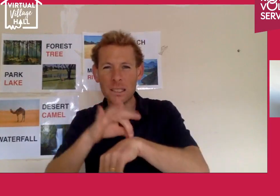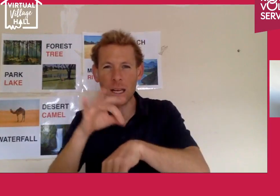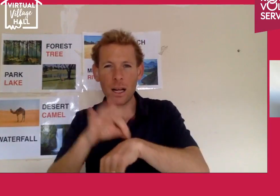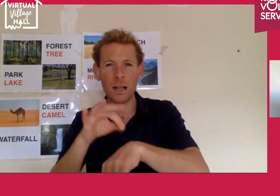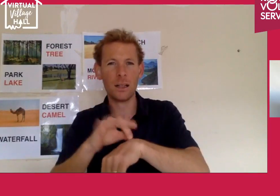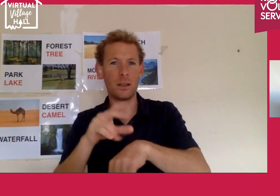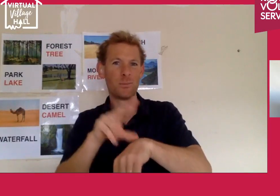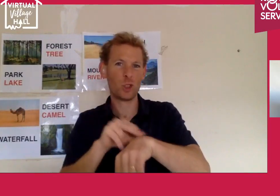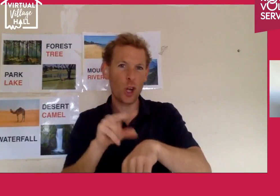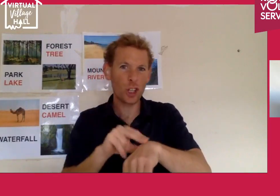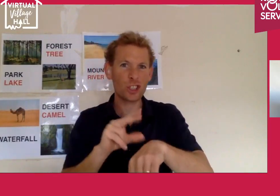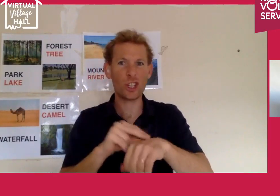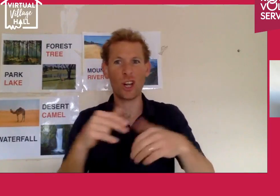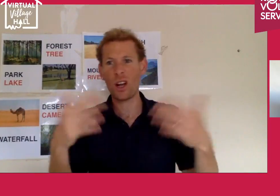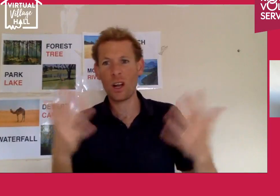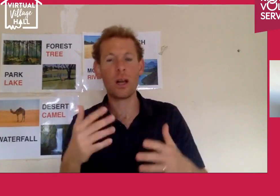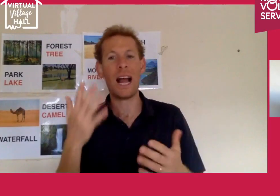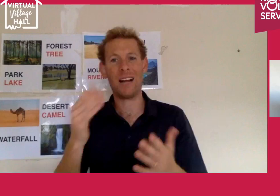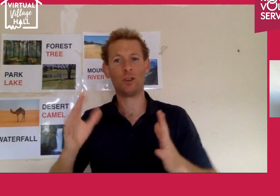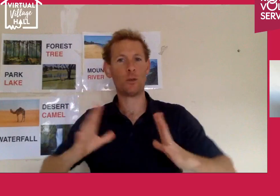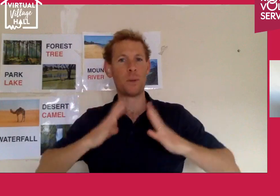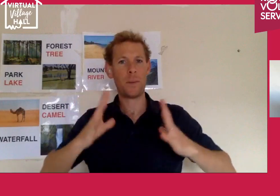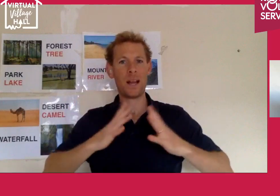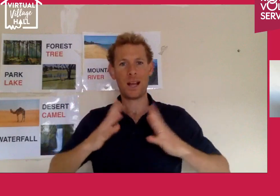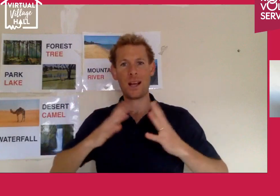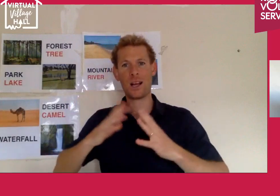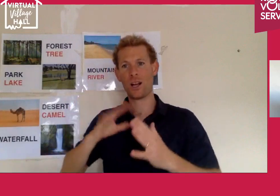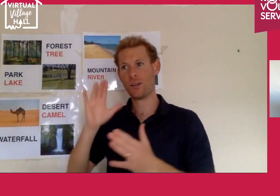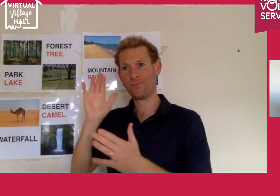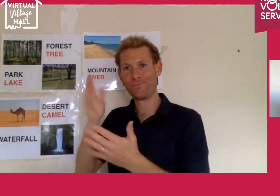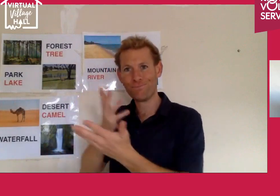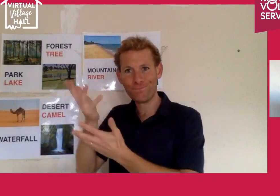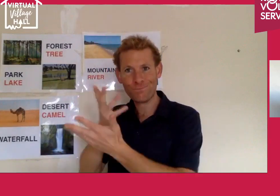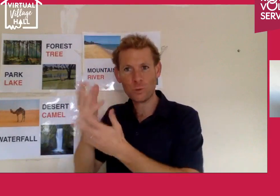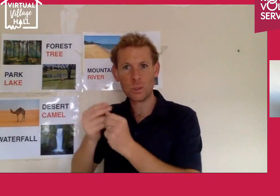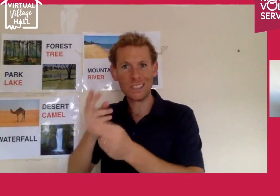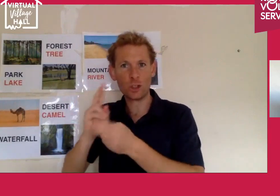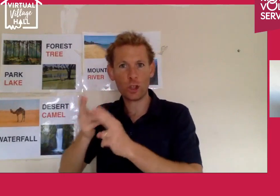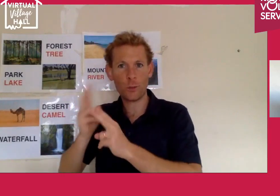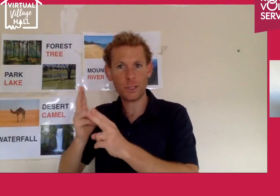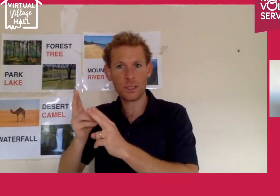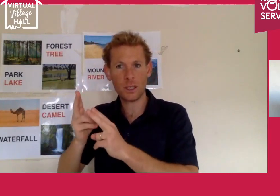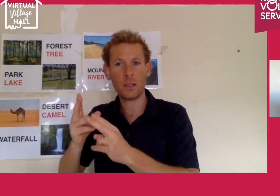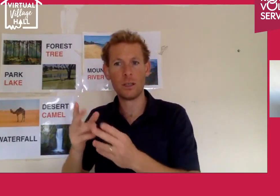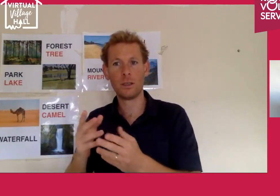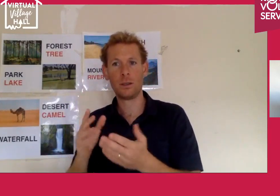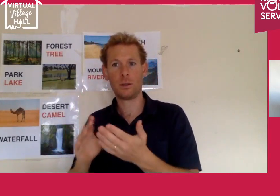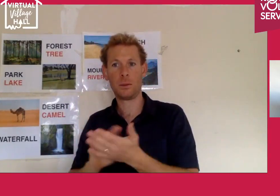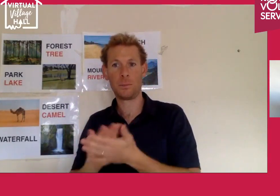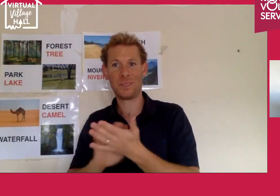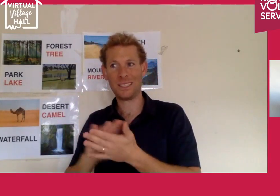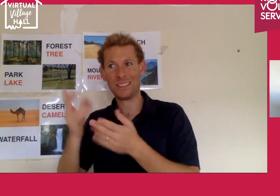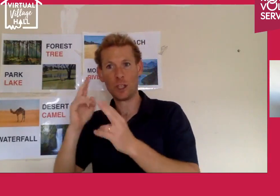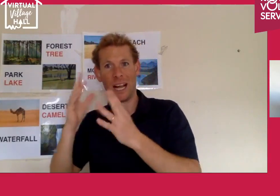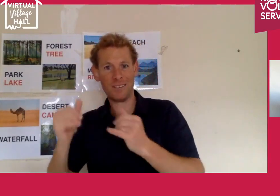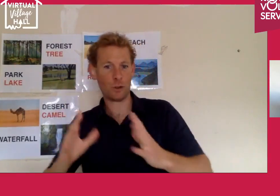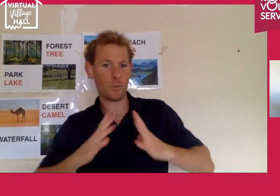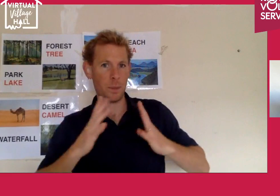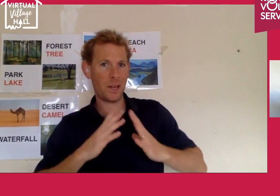staff briefings. You might need them for medical situations. So you need to go to the doctor and things like that. So you need to